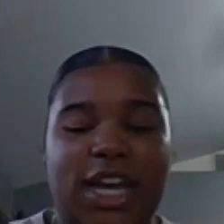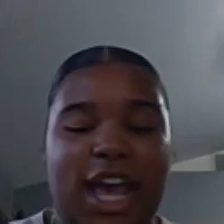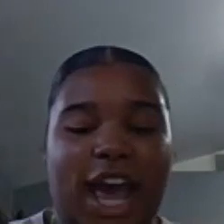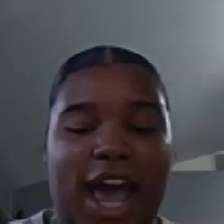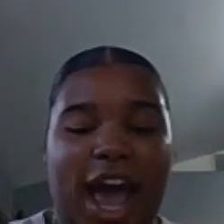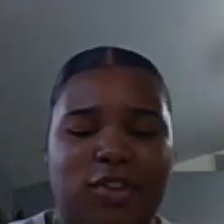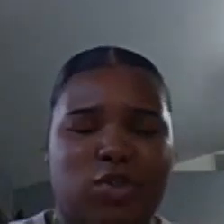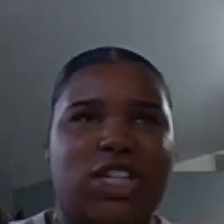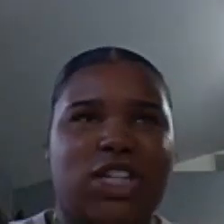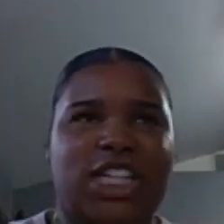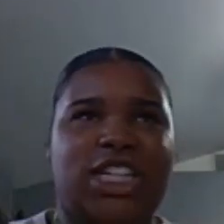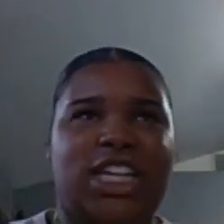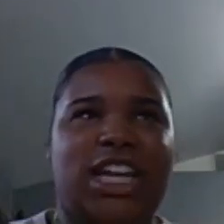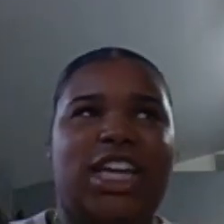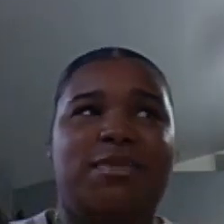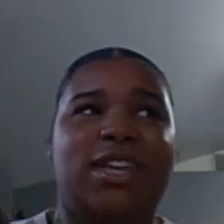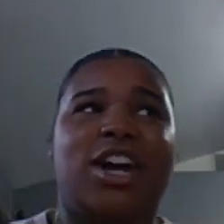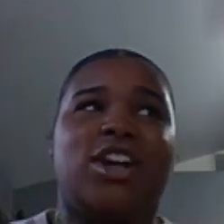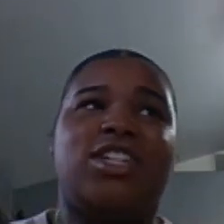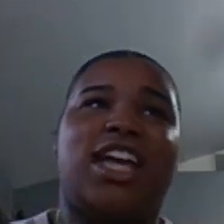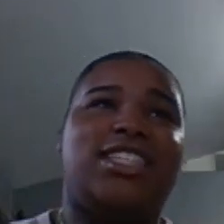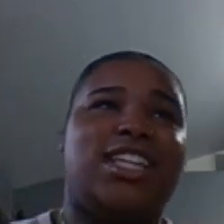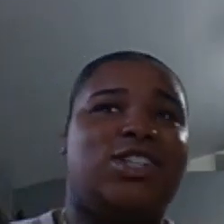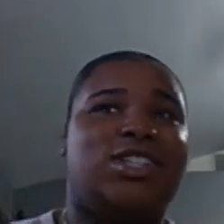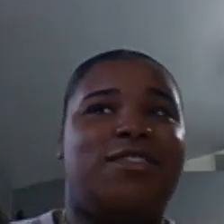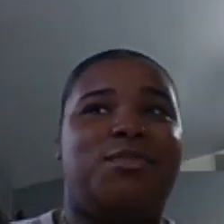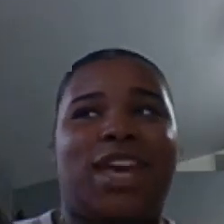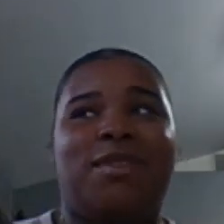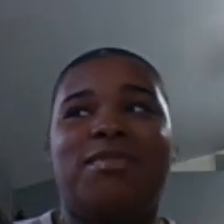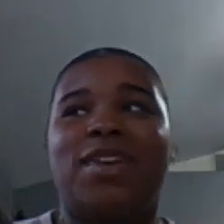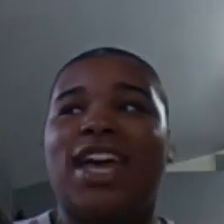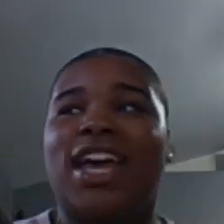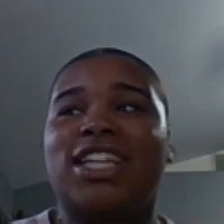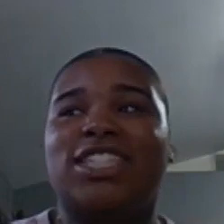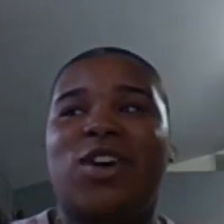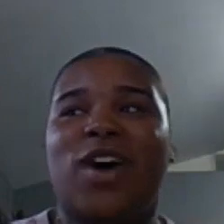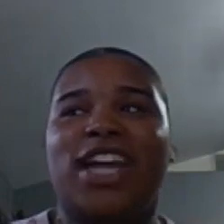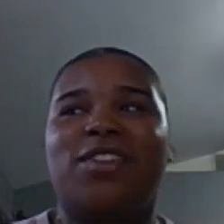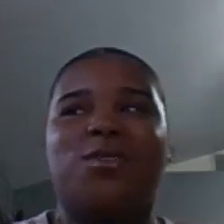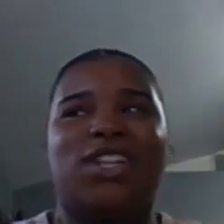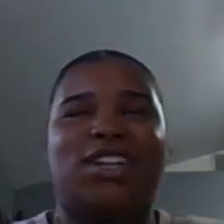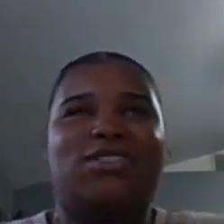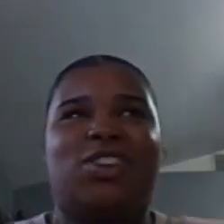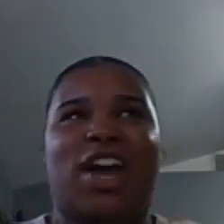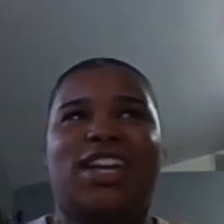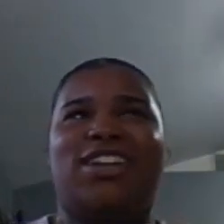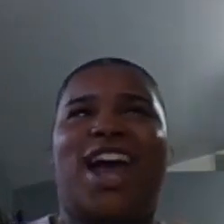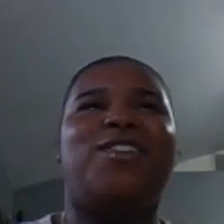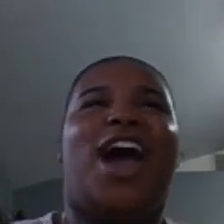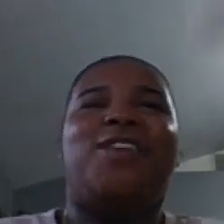me in after school detention and keep me there until like 6 or 7 p.m. So I never really